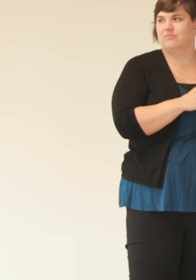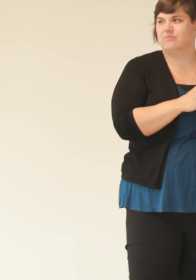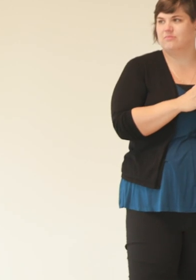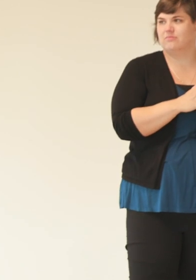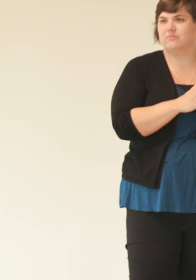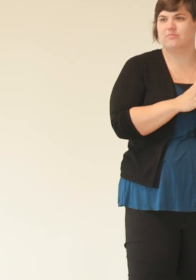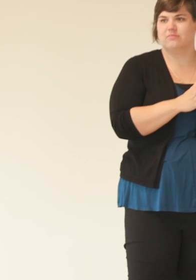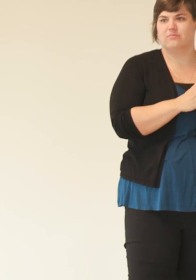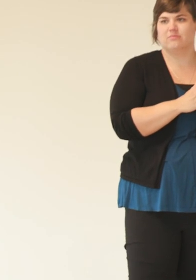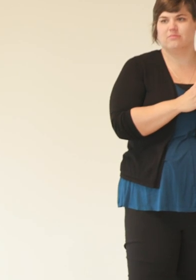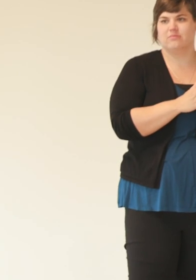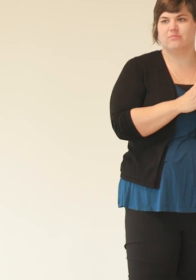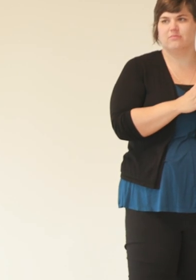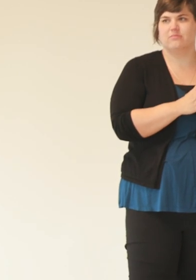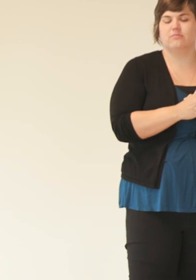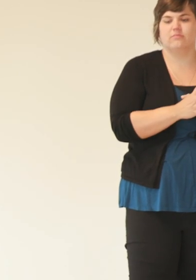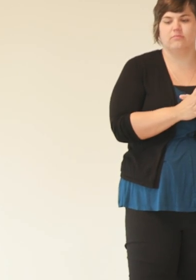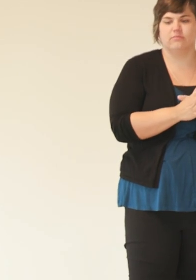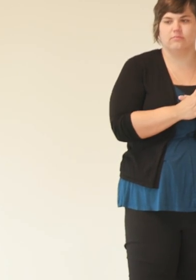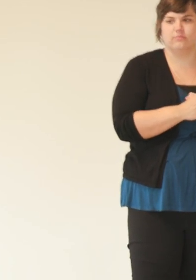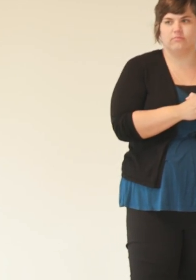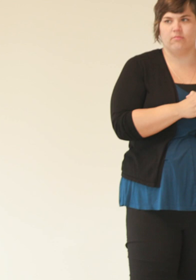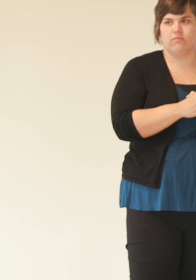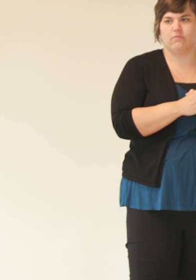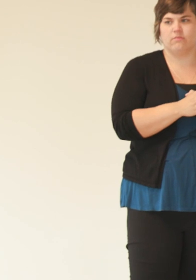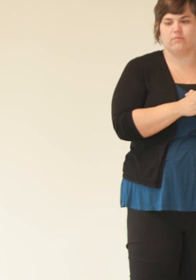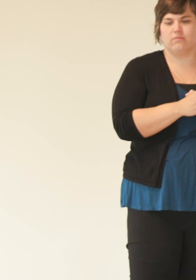Yeah, doing this thing